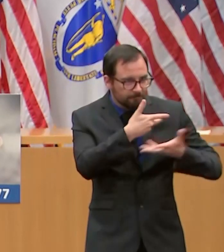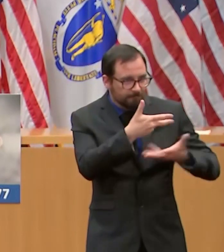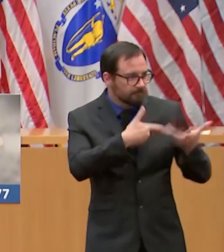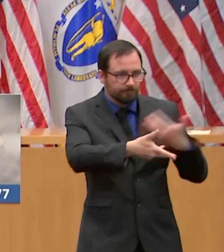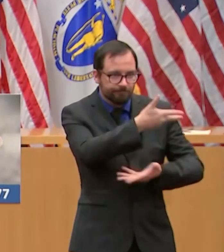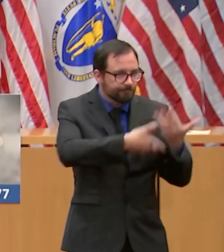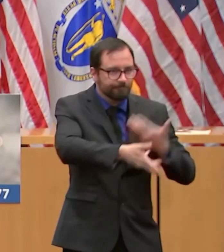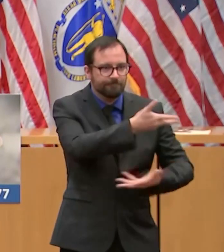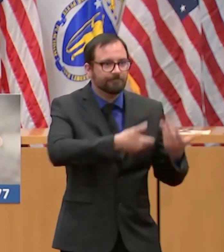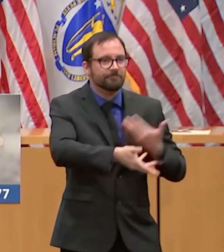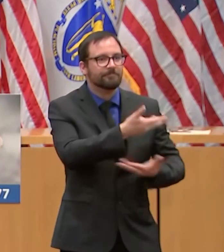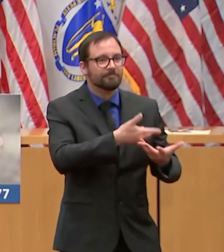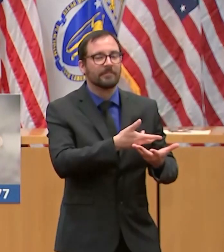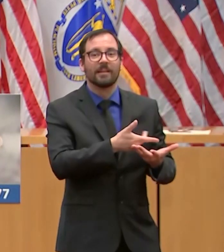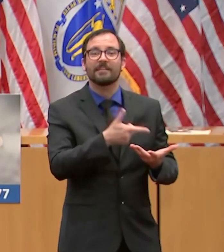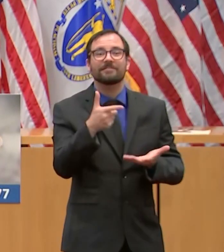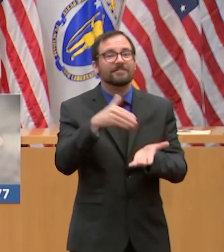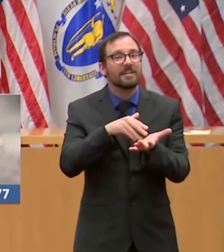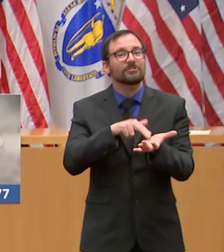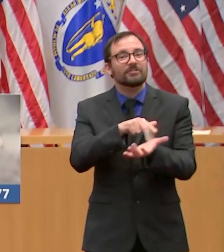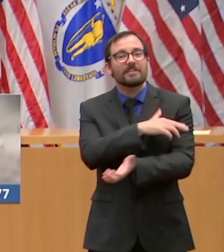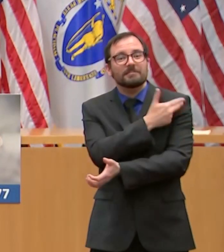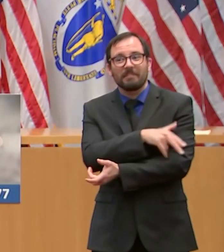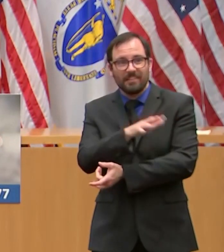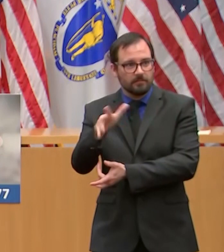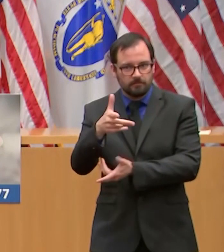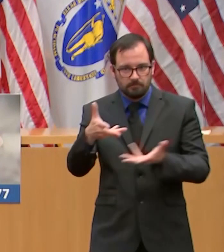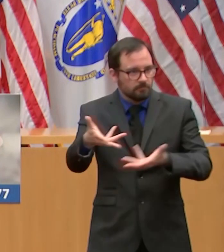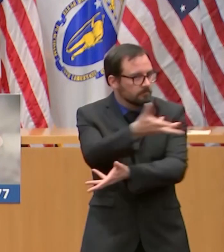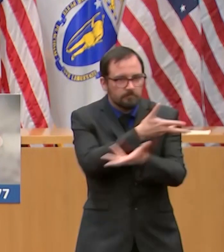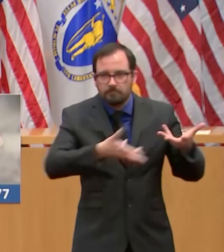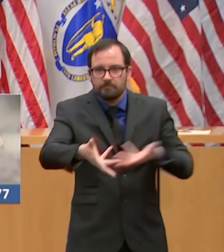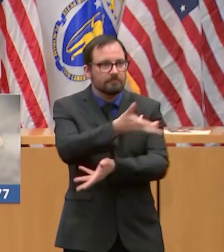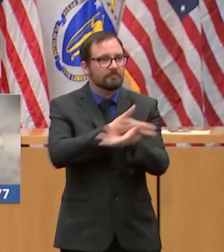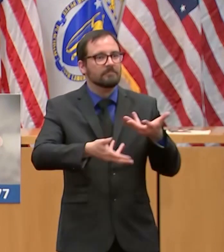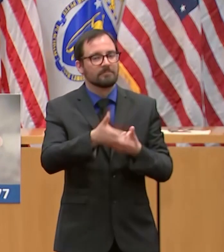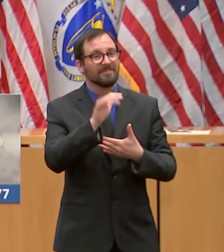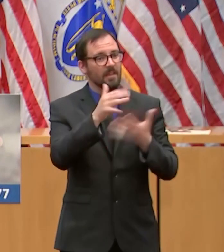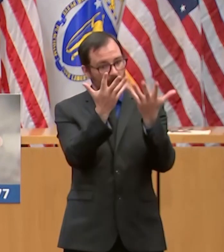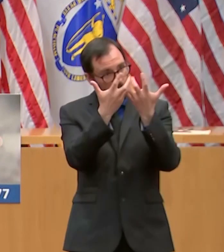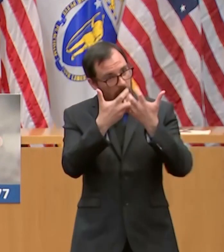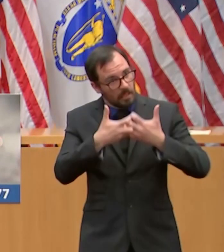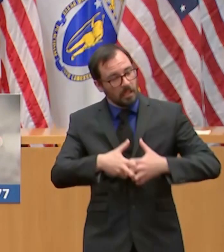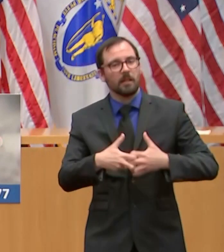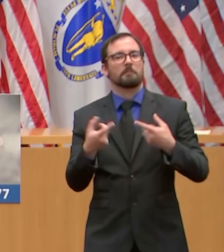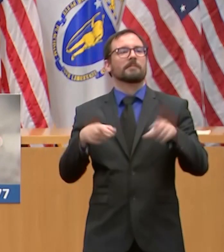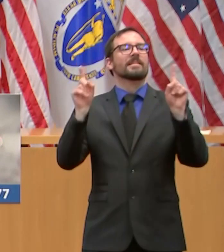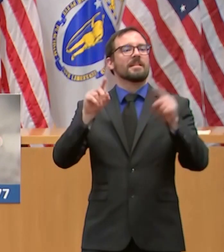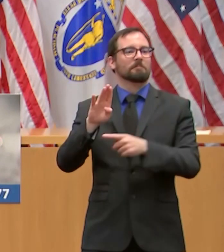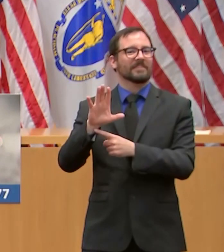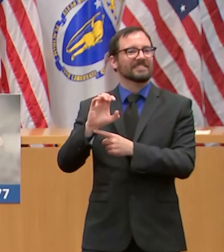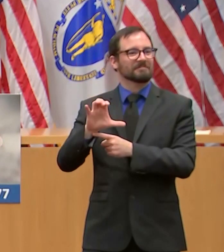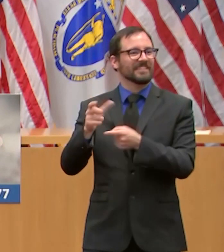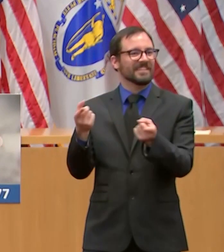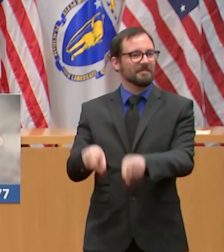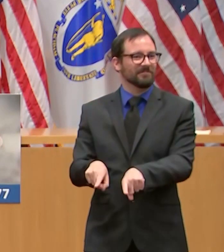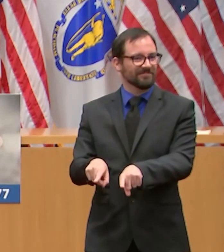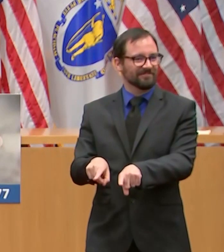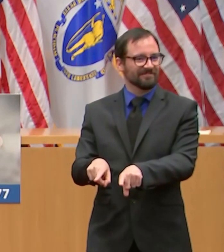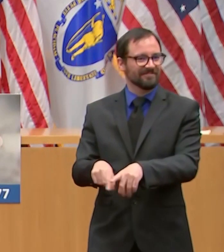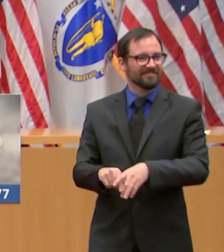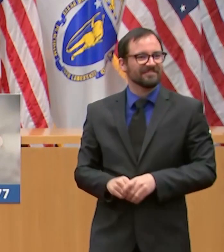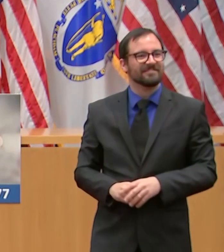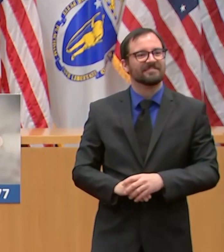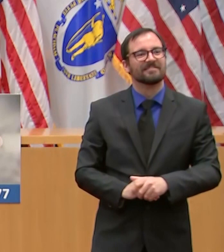we're excited to announce that Partners Healthcare will be leading clinical care efforts at the Field Medical Station at the Boston Convention and